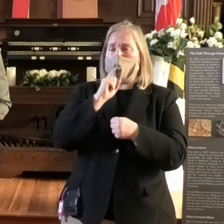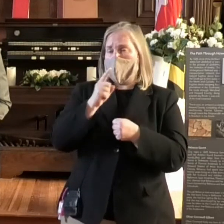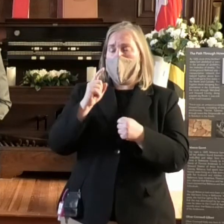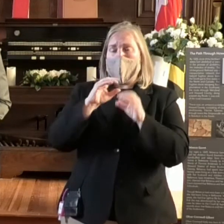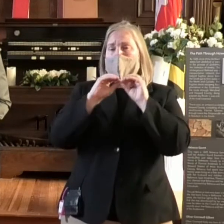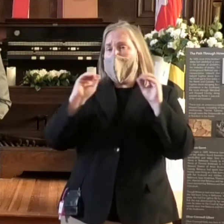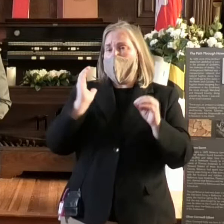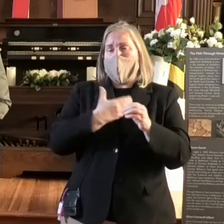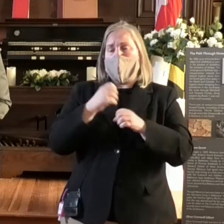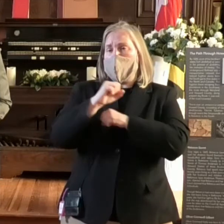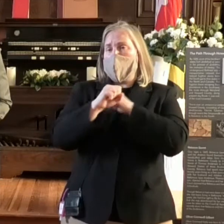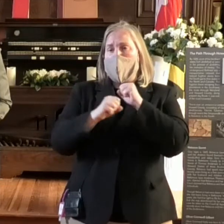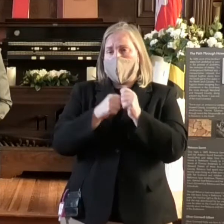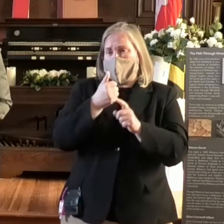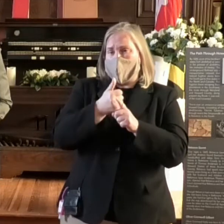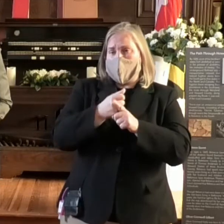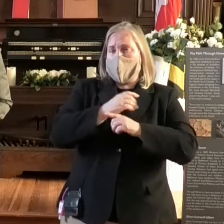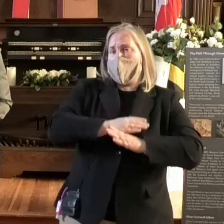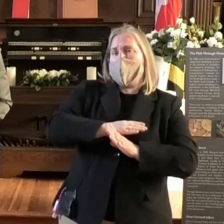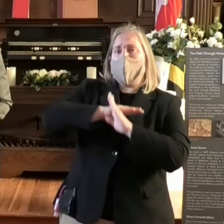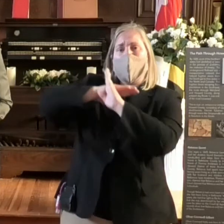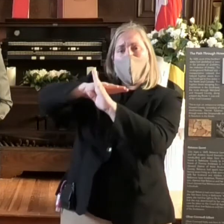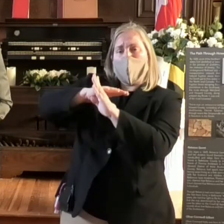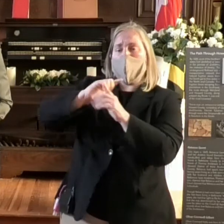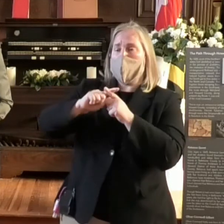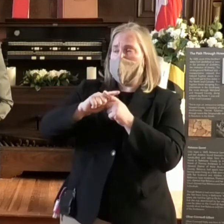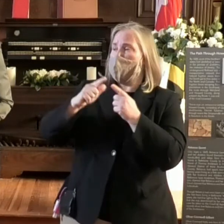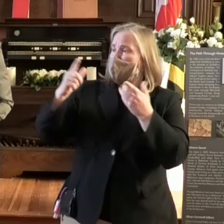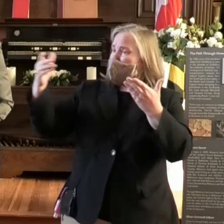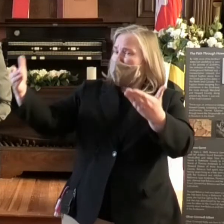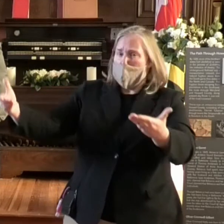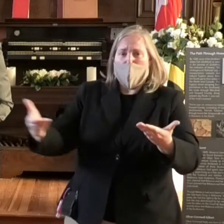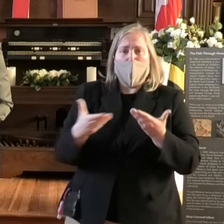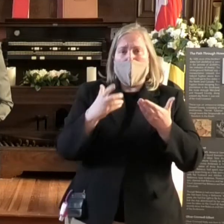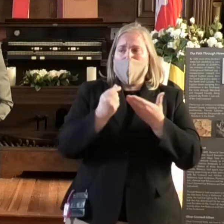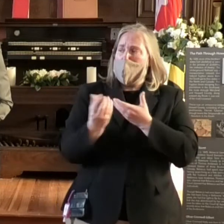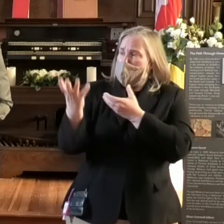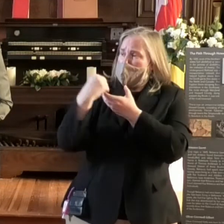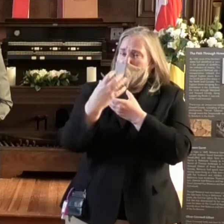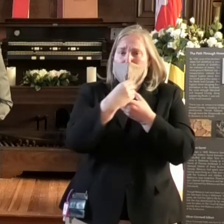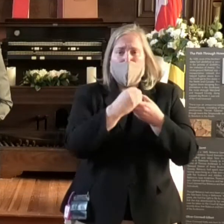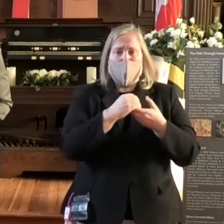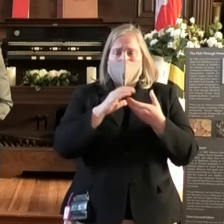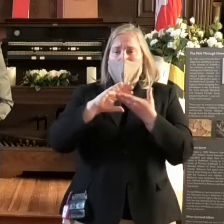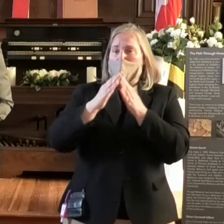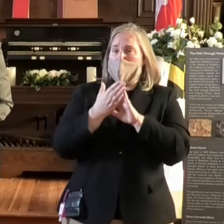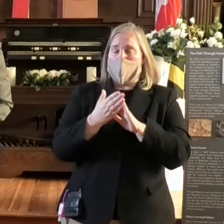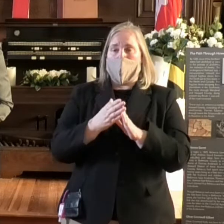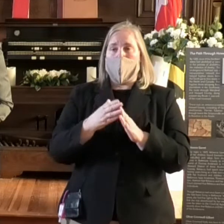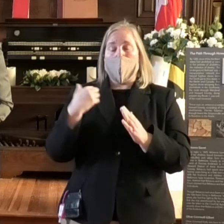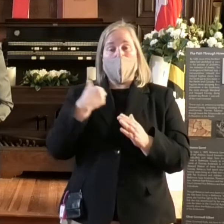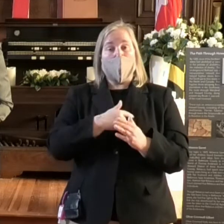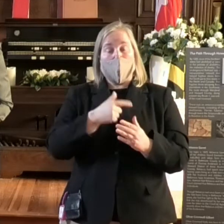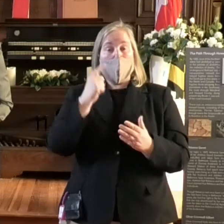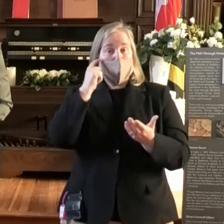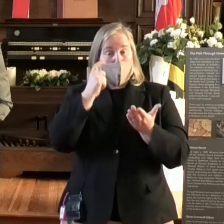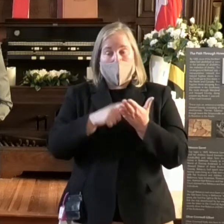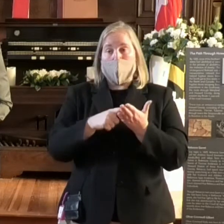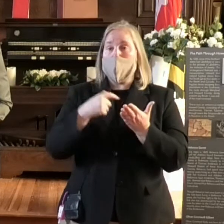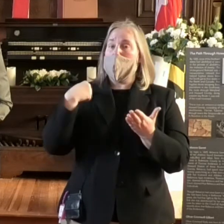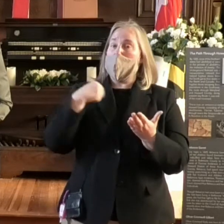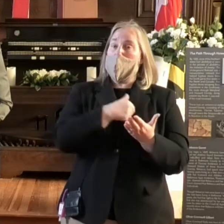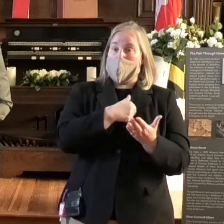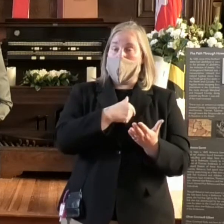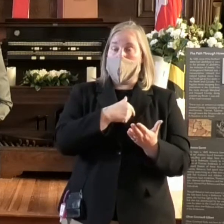are barriers to a welcoming and inclusive community. We recognize that